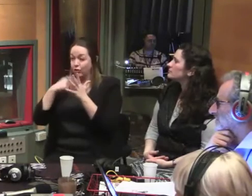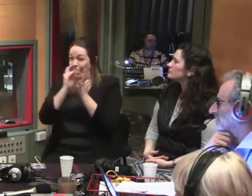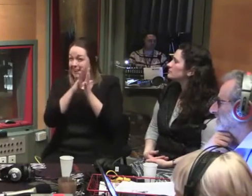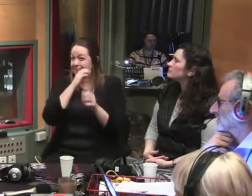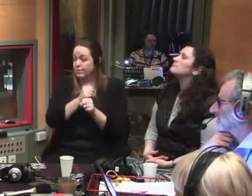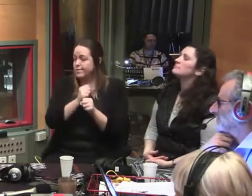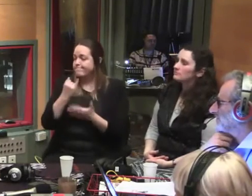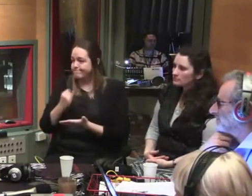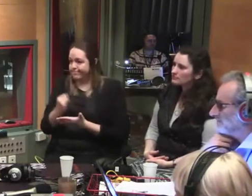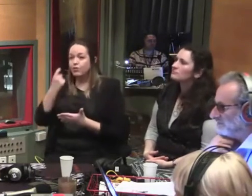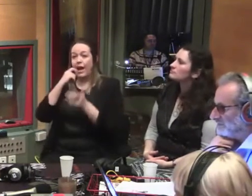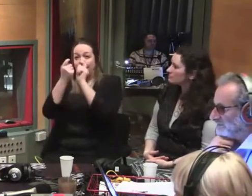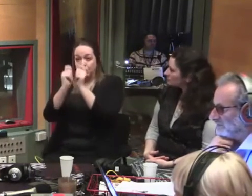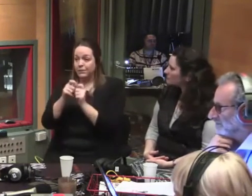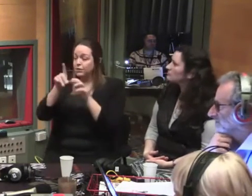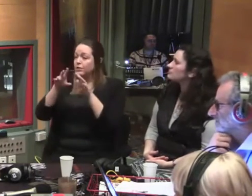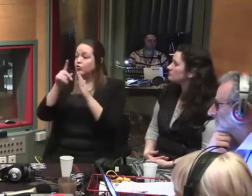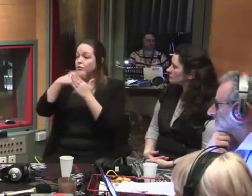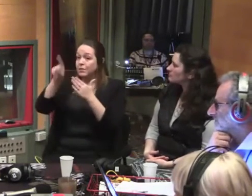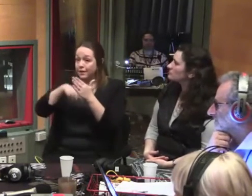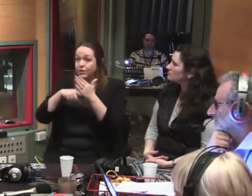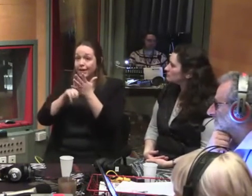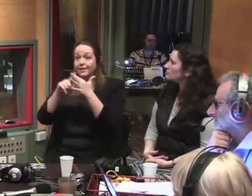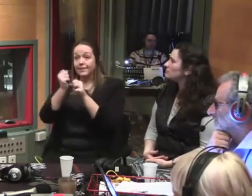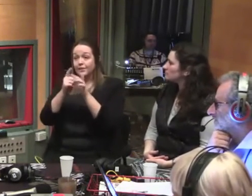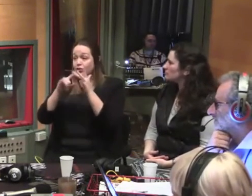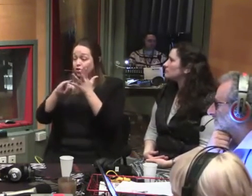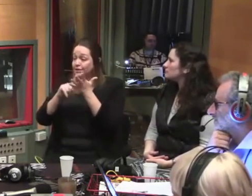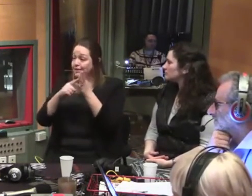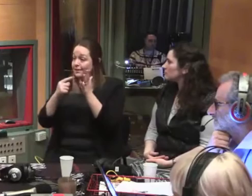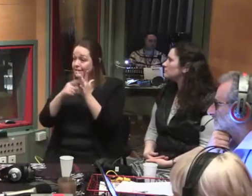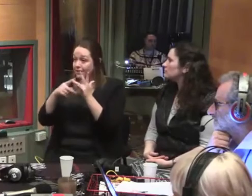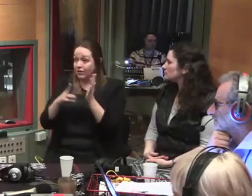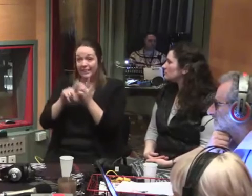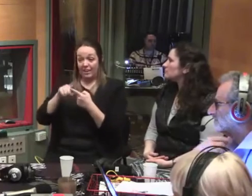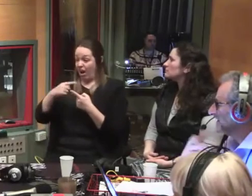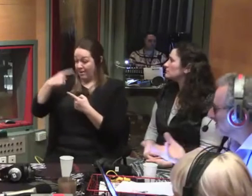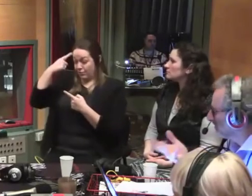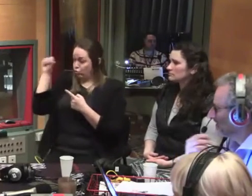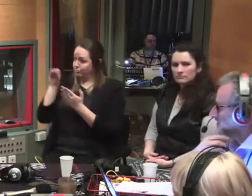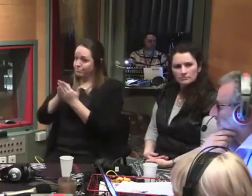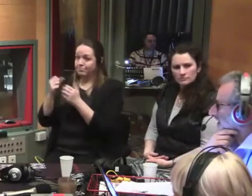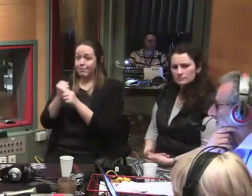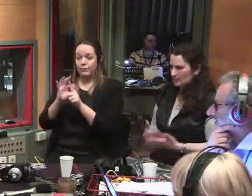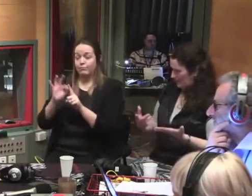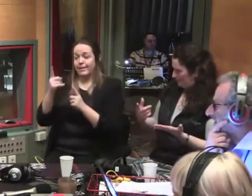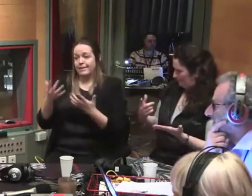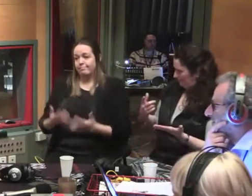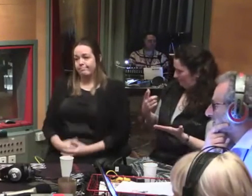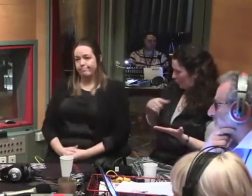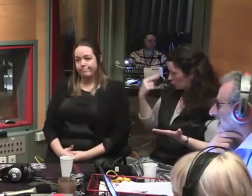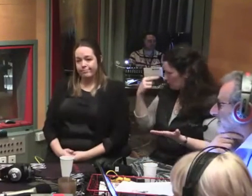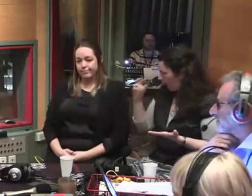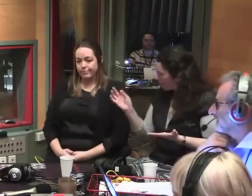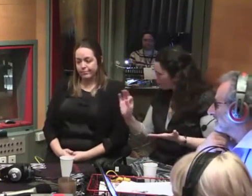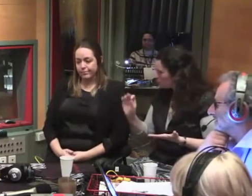the discrimination legislation that I thought would, still think would work very effectively, but... But that's not because you were blind. You didn't fail there